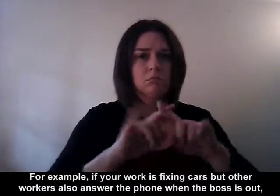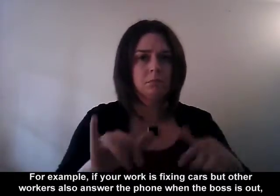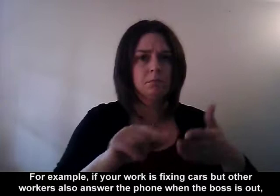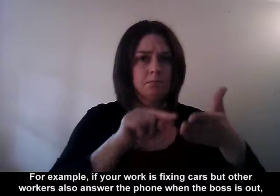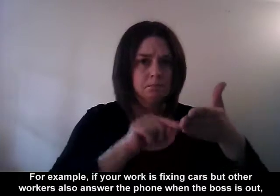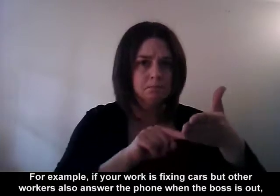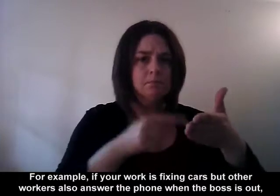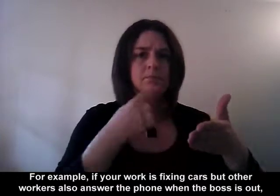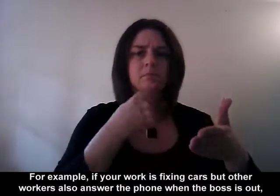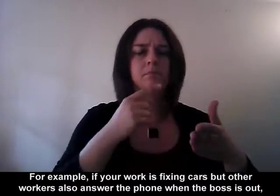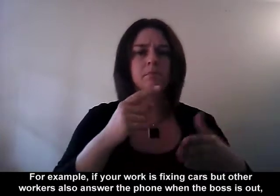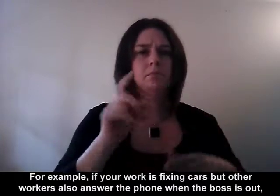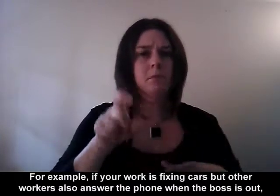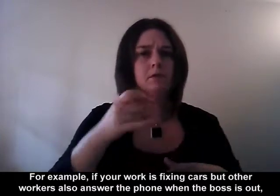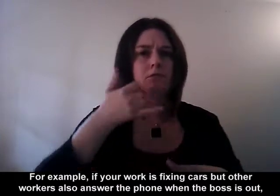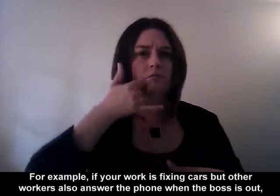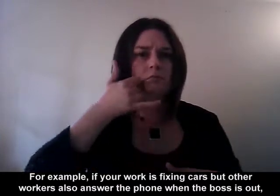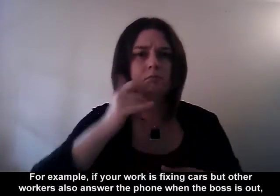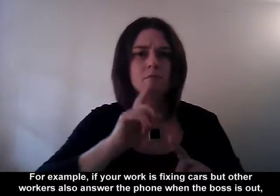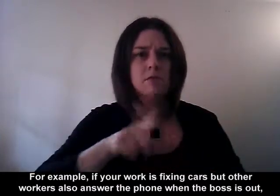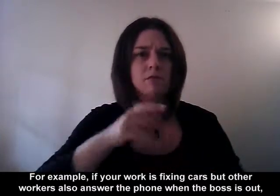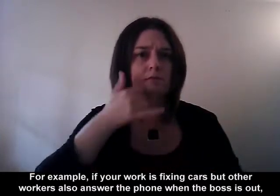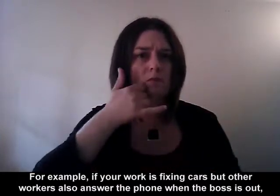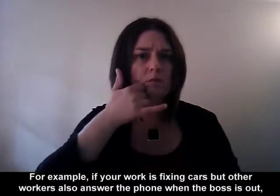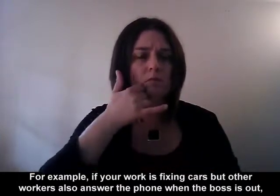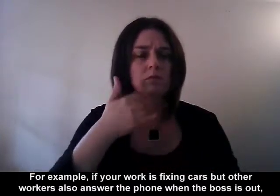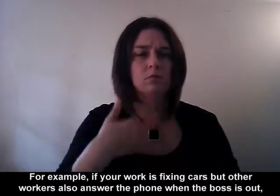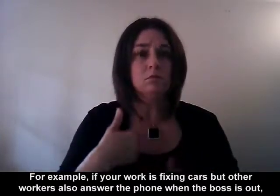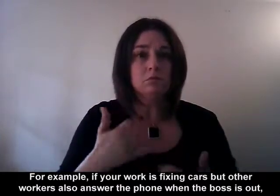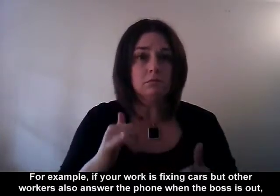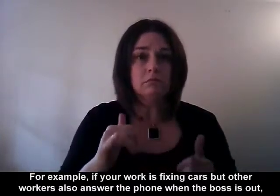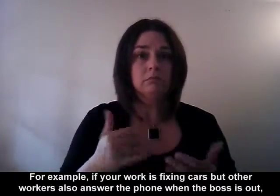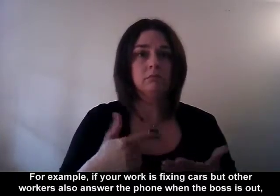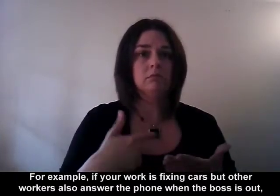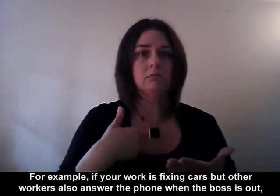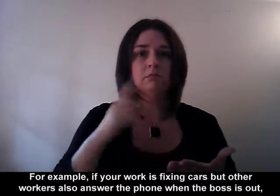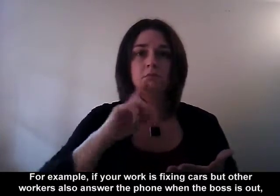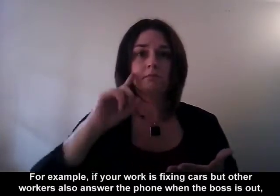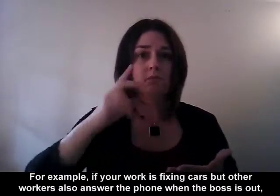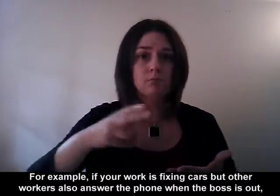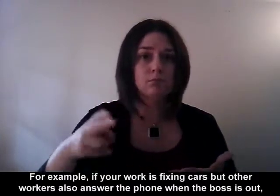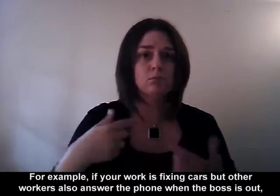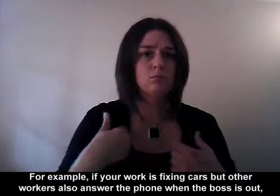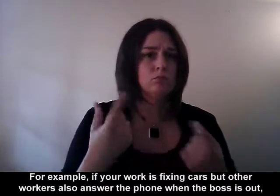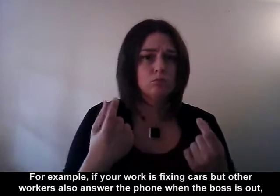For example, if your work is fixing cars, but other workers also answer the phone when the boss is out,